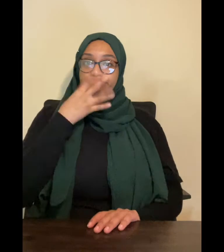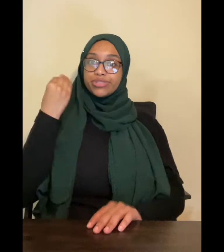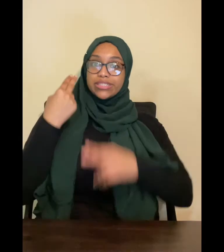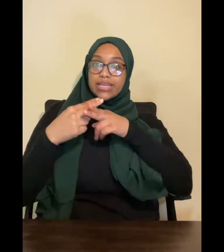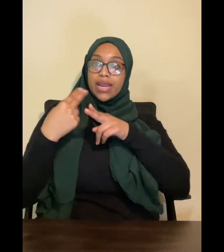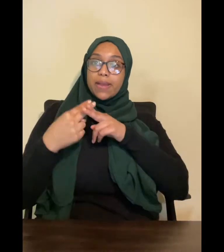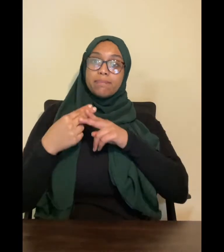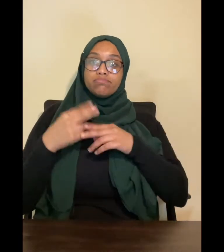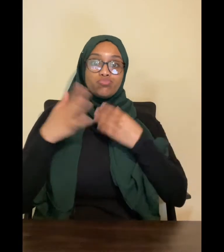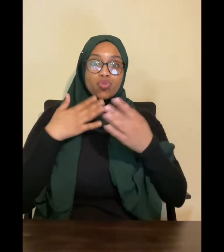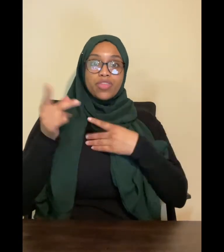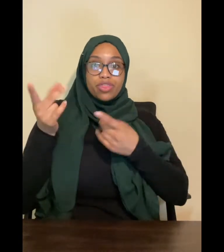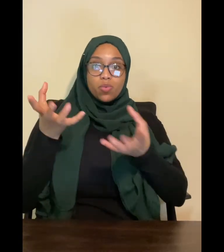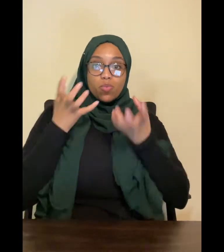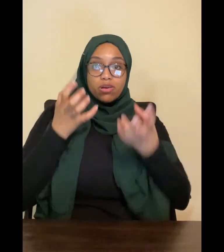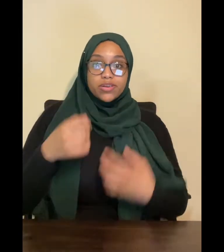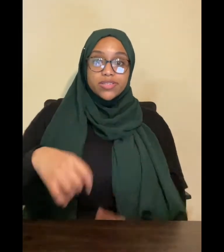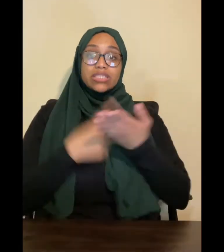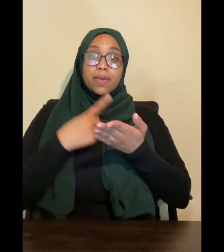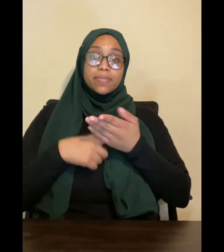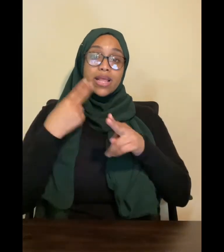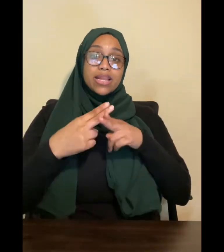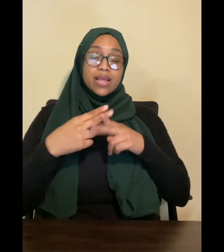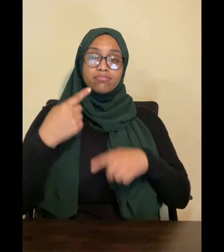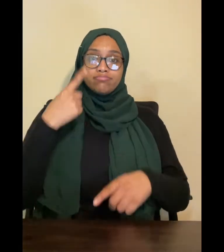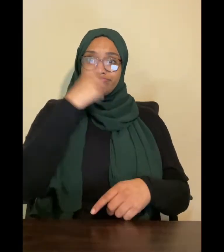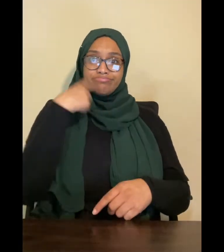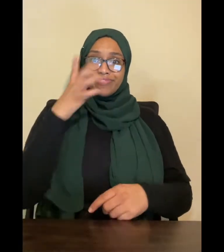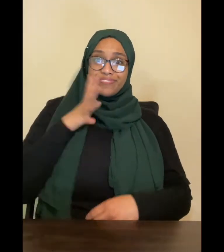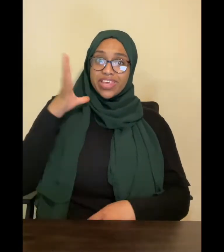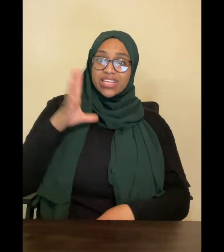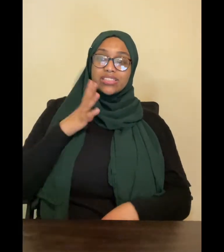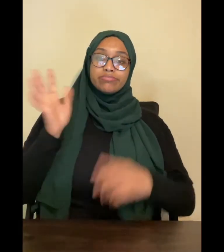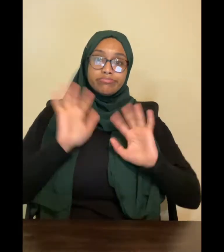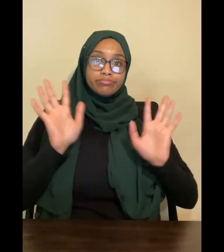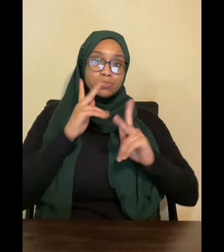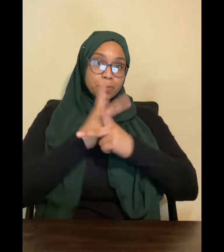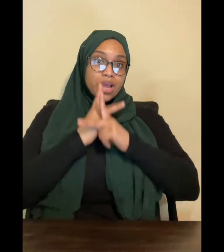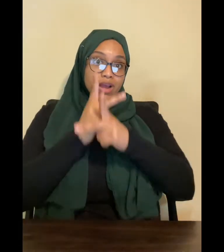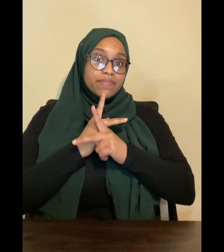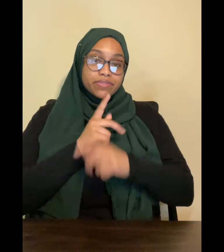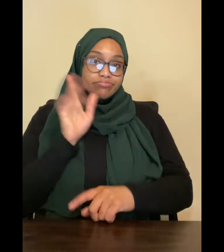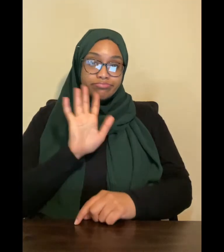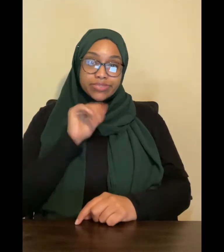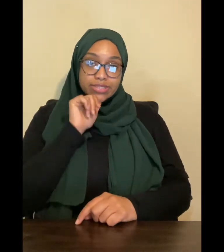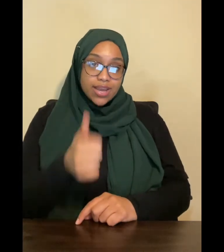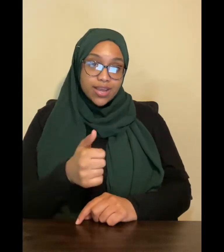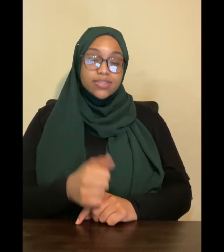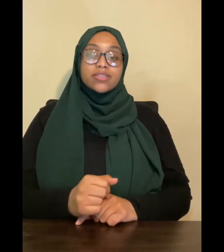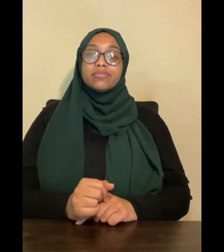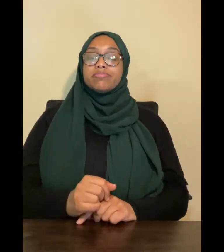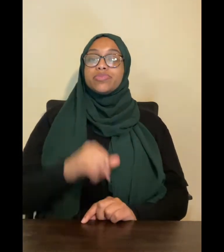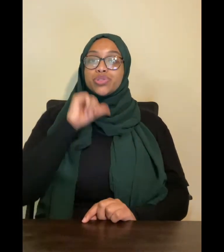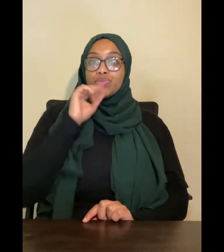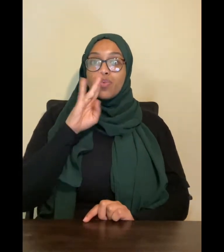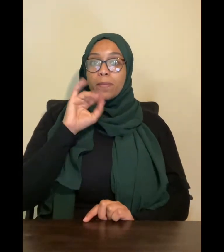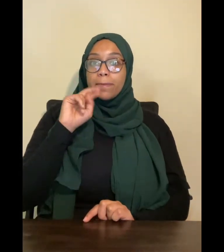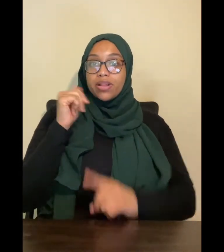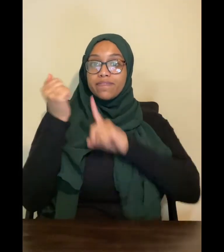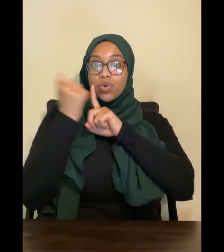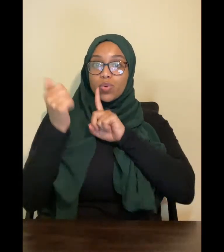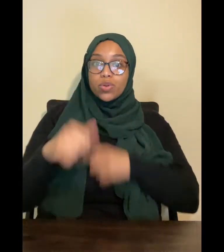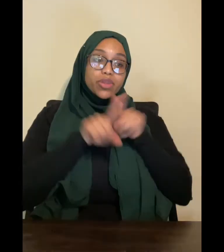name for whatever they want to do. Sometimes the name is prettier than what the bill actually does, so don't be